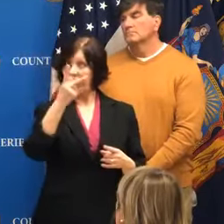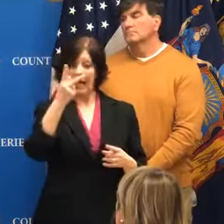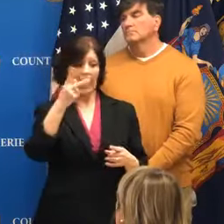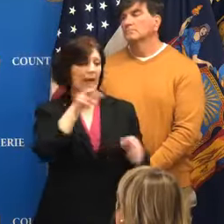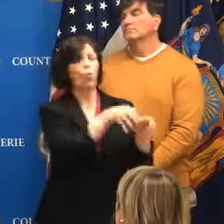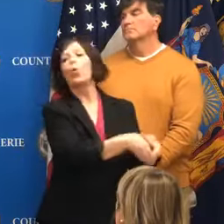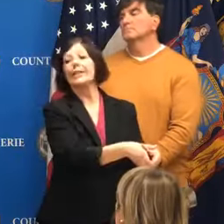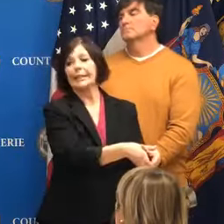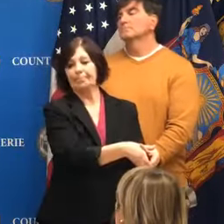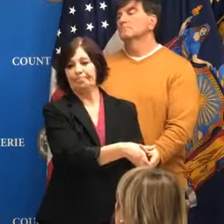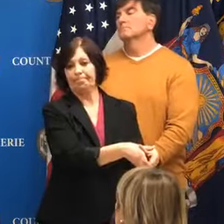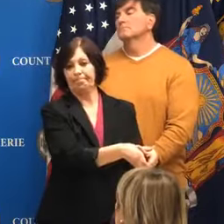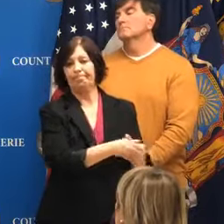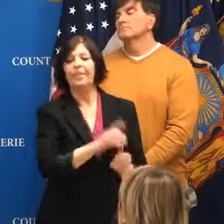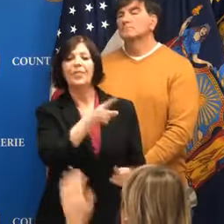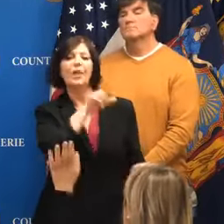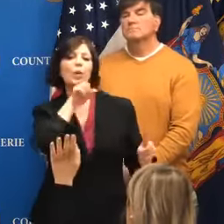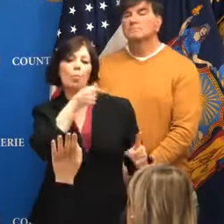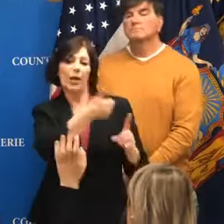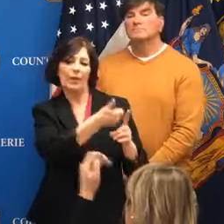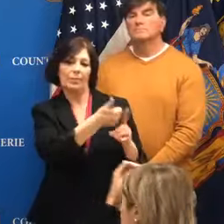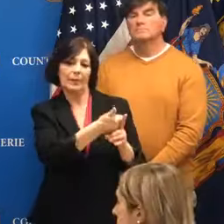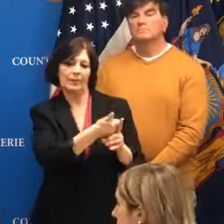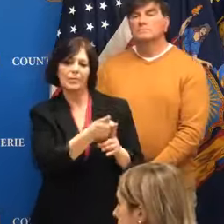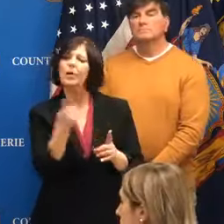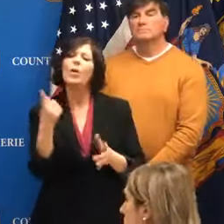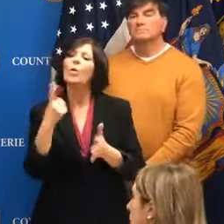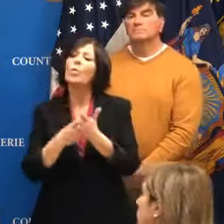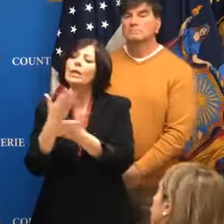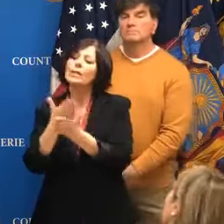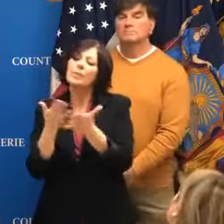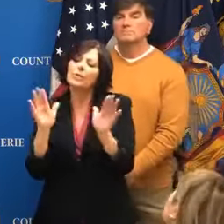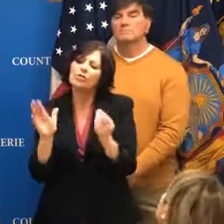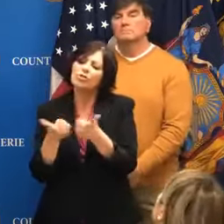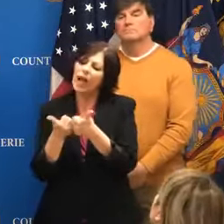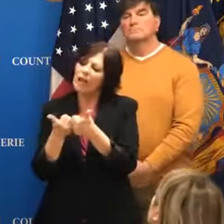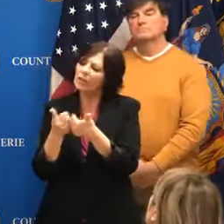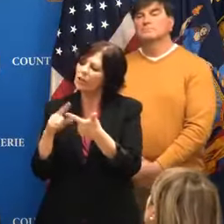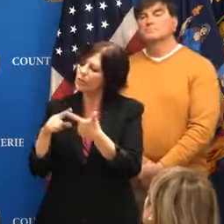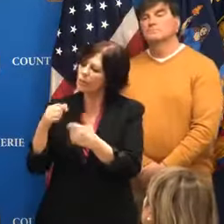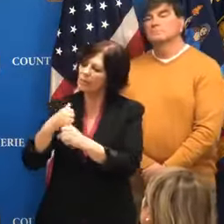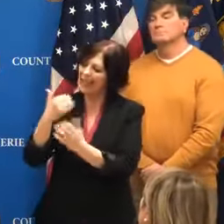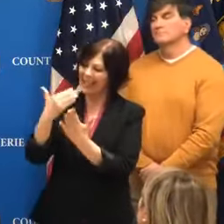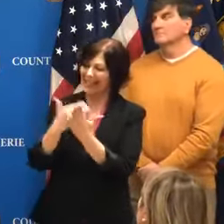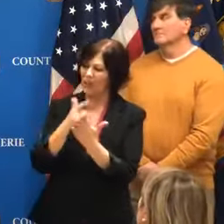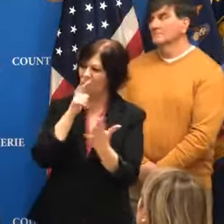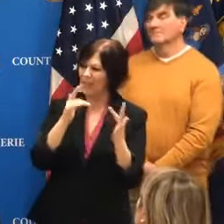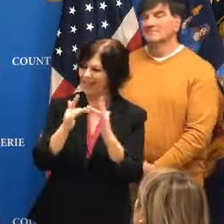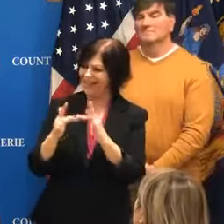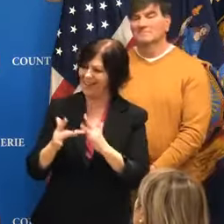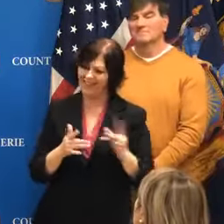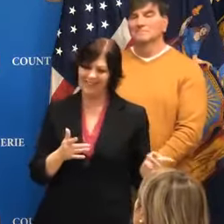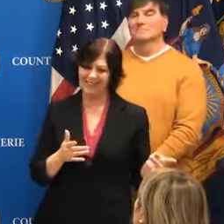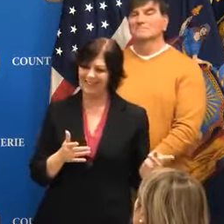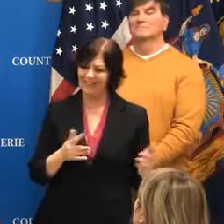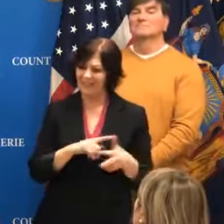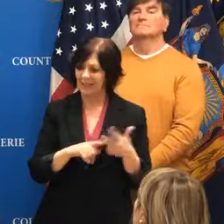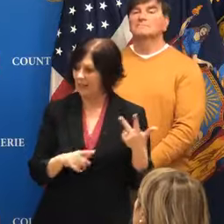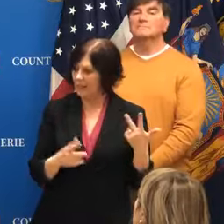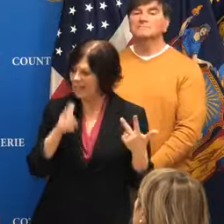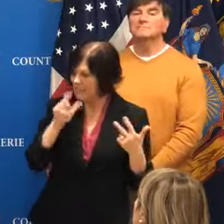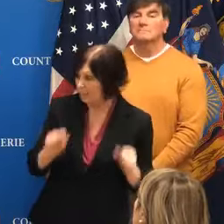and reported themselves to the Erie County Health Department. And what are some of the challenges in trying to just make a list of who they've come in contact with? Because I'm sure that, is